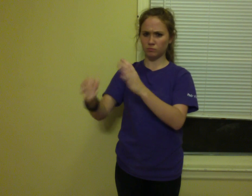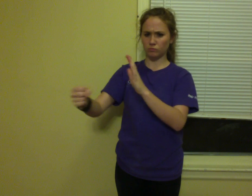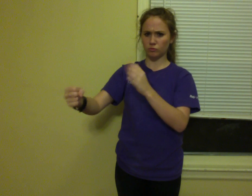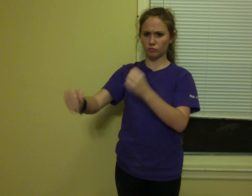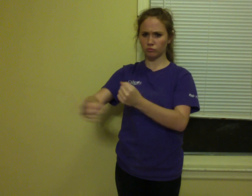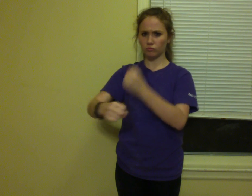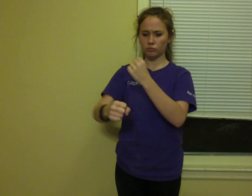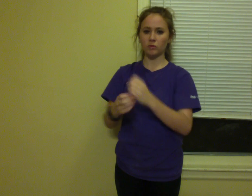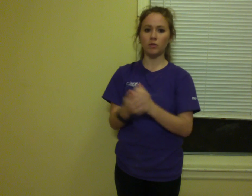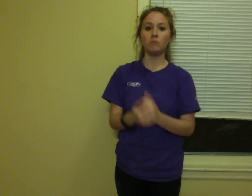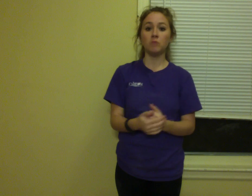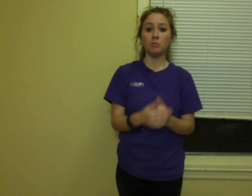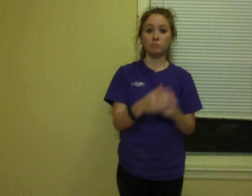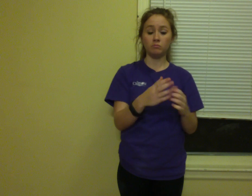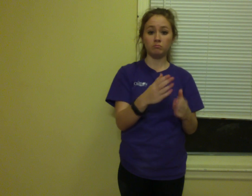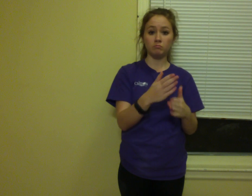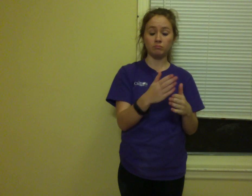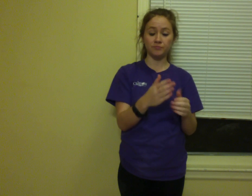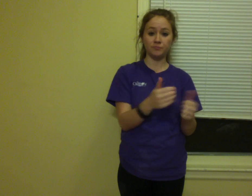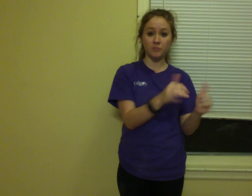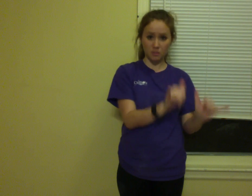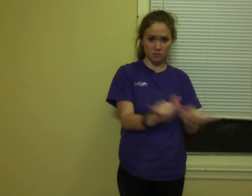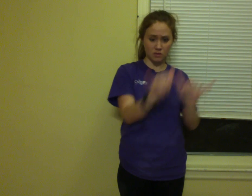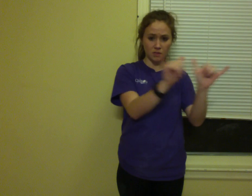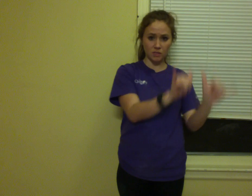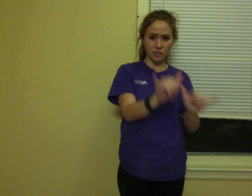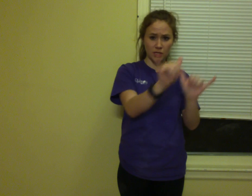Sharing respect means that each shares the respect of all.